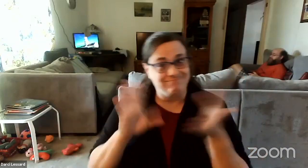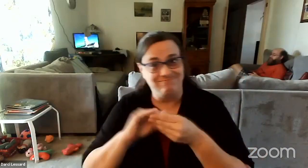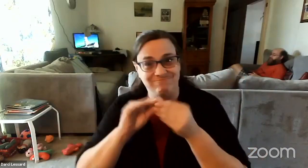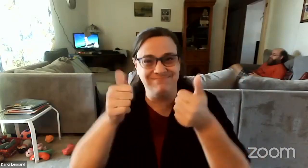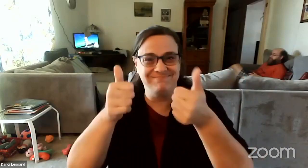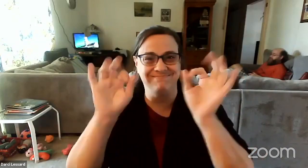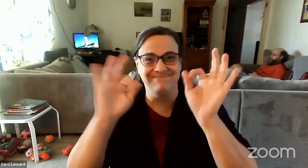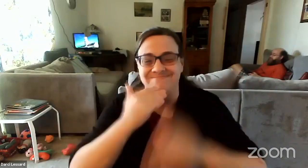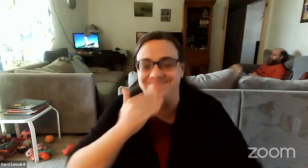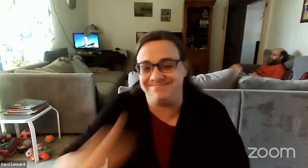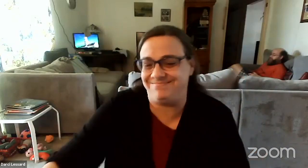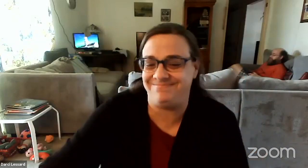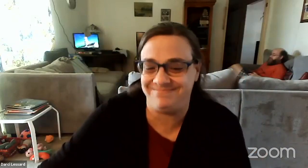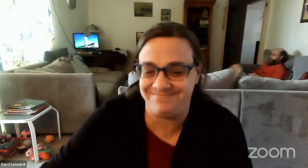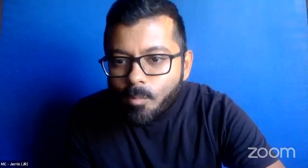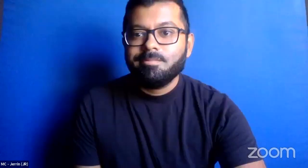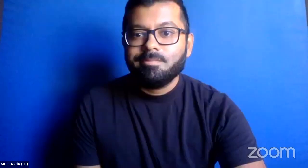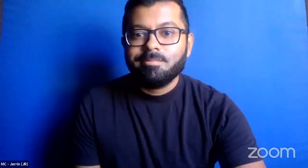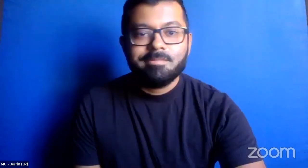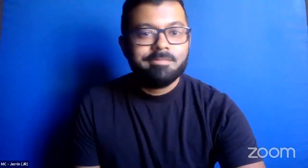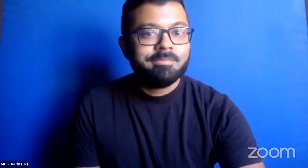all that you do and for your time.